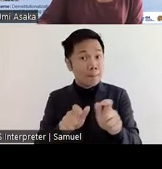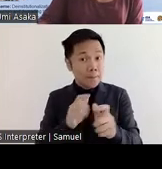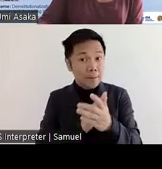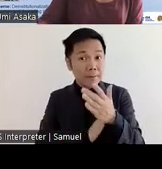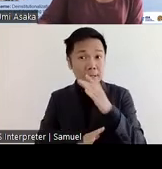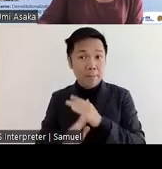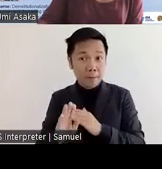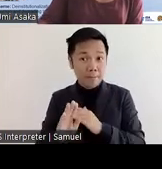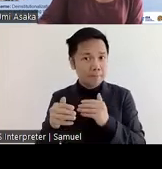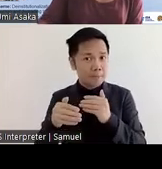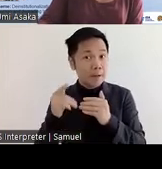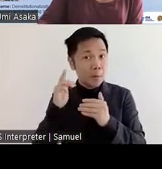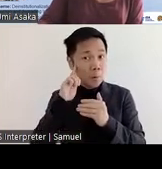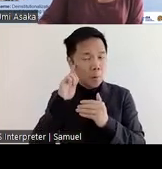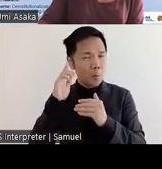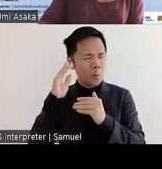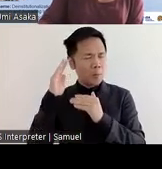slide, please.